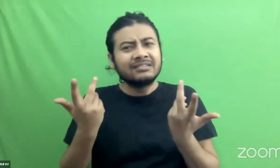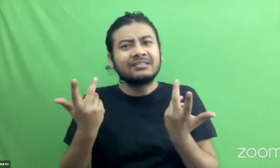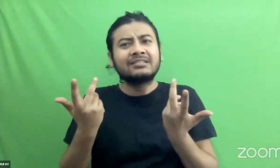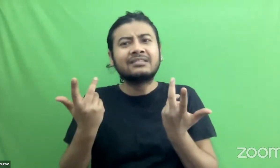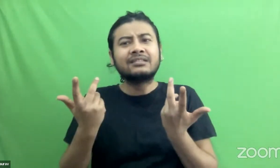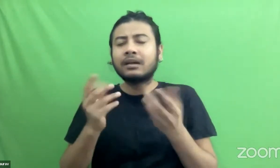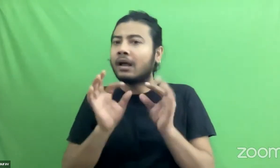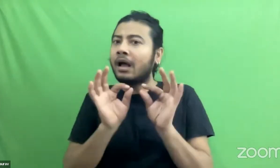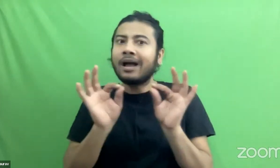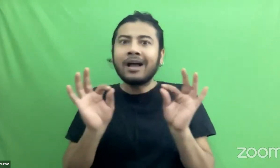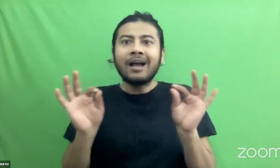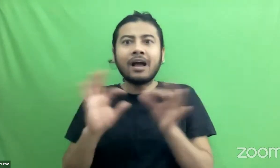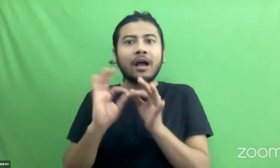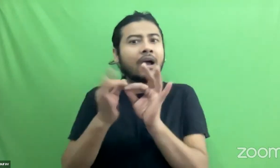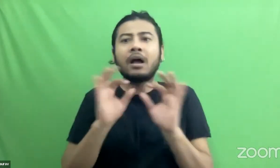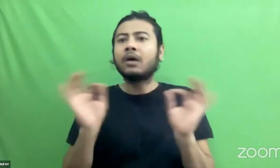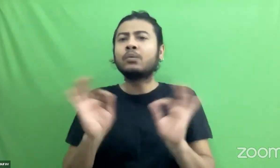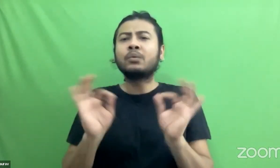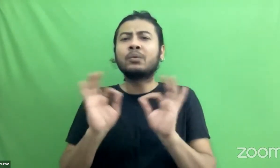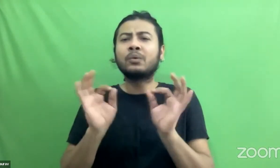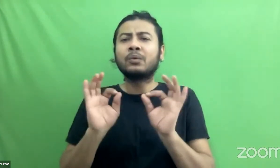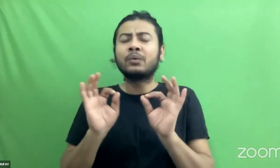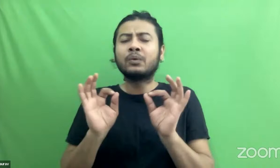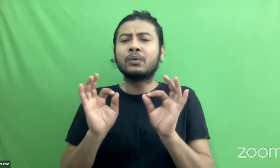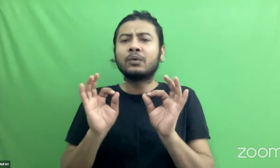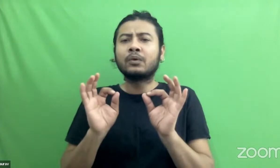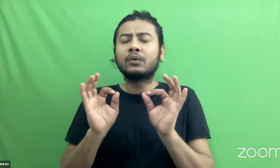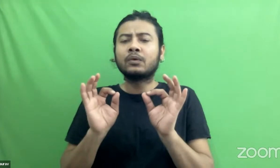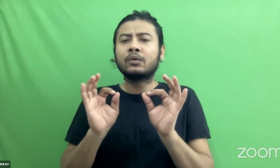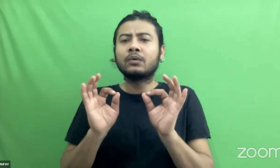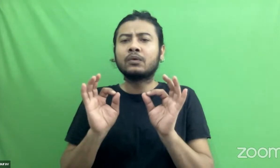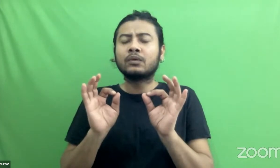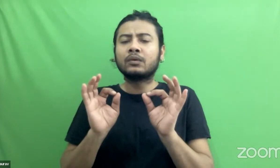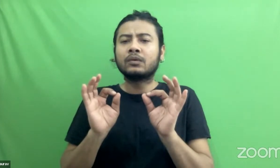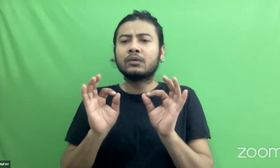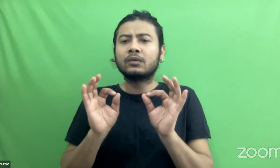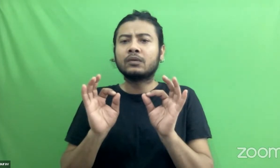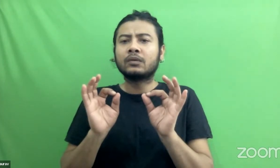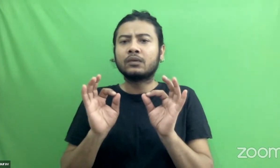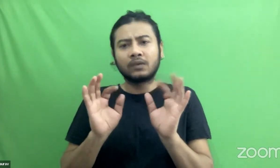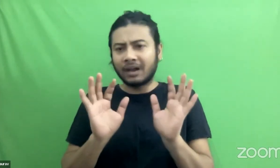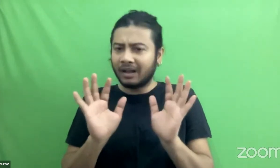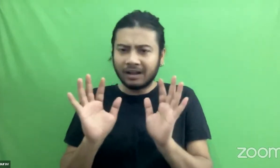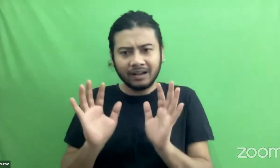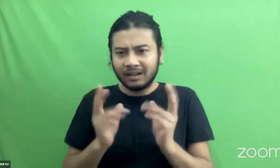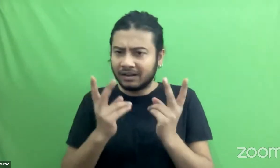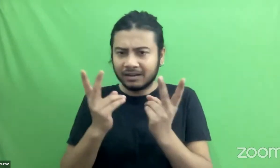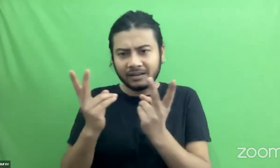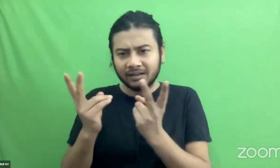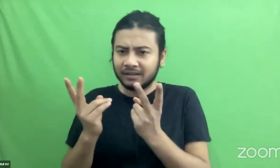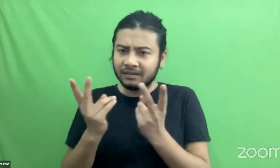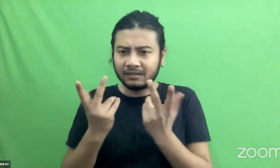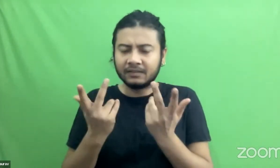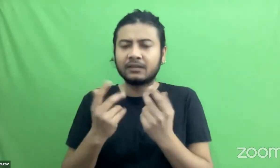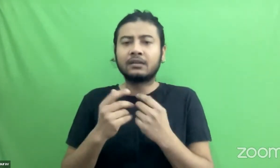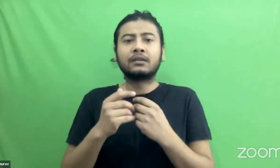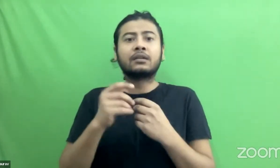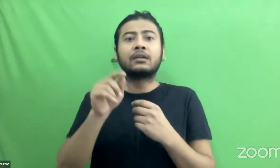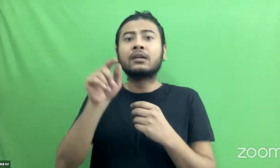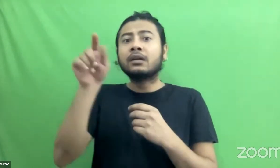Otherwise, even people, their understanding about God, people are not interested in knowing about